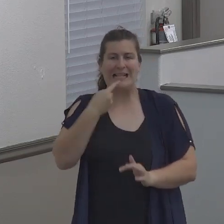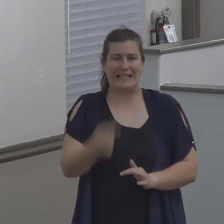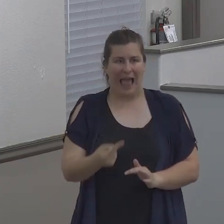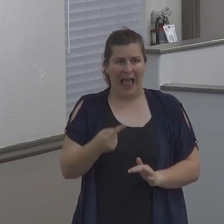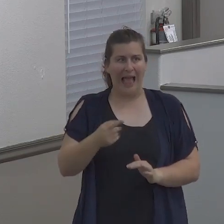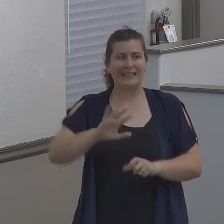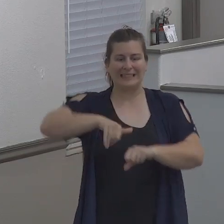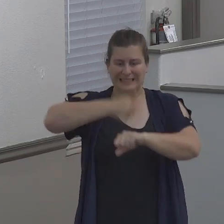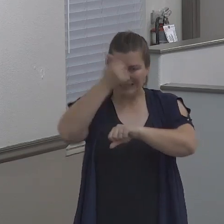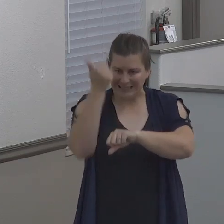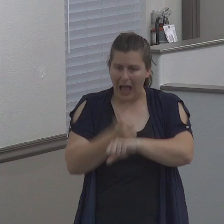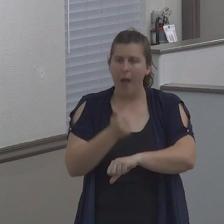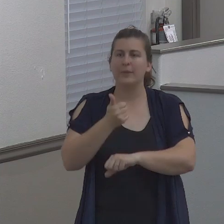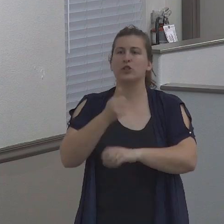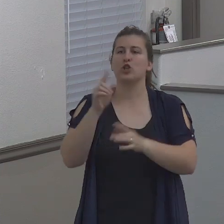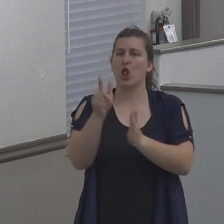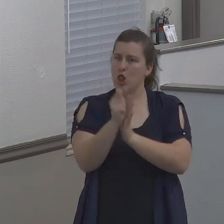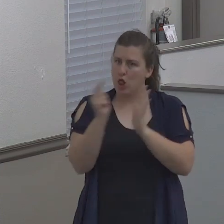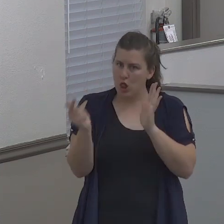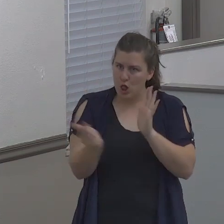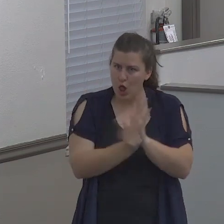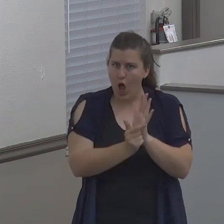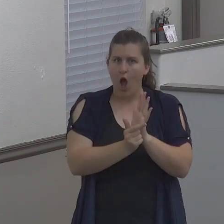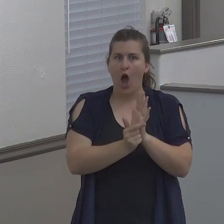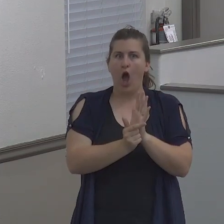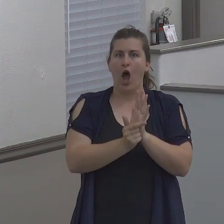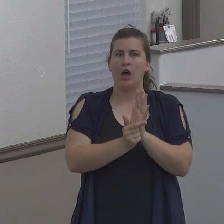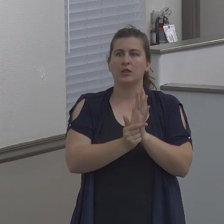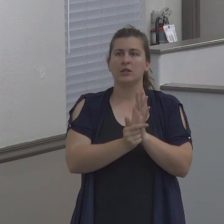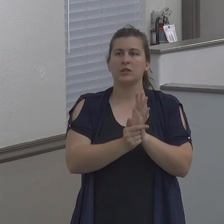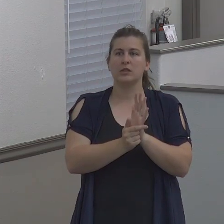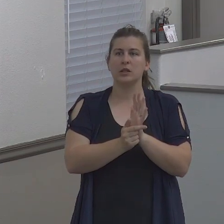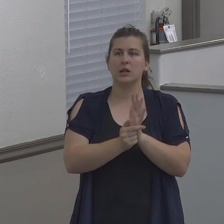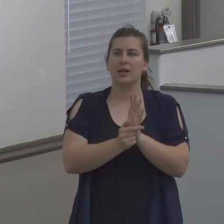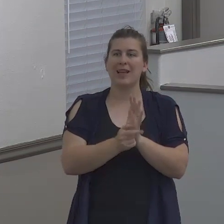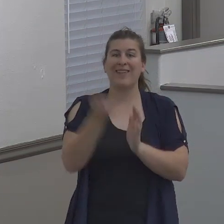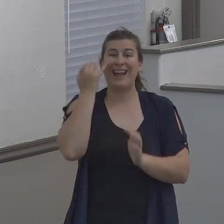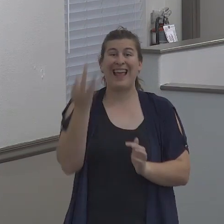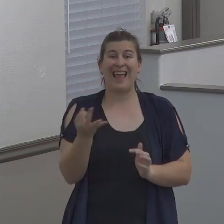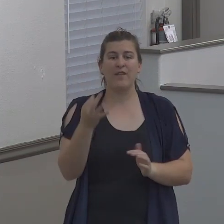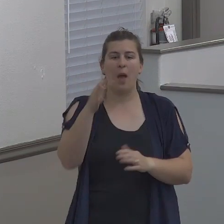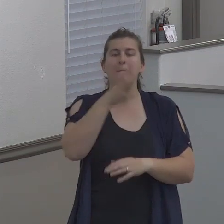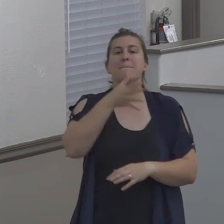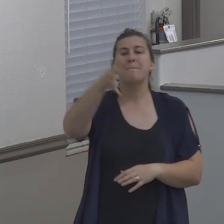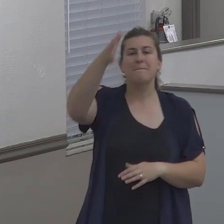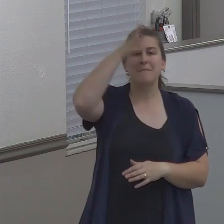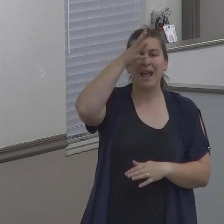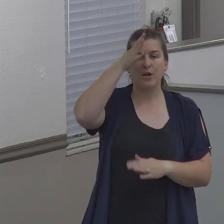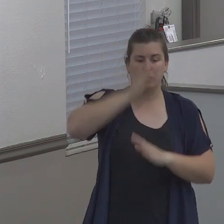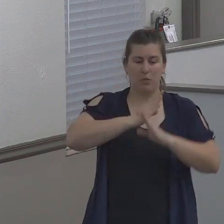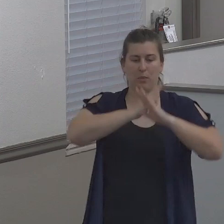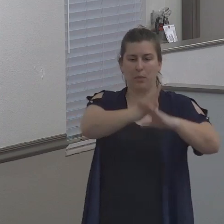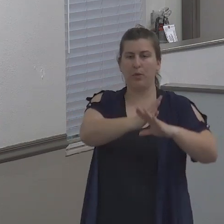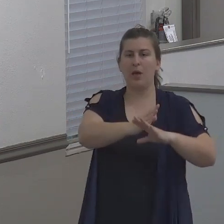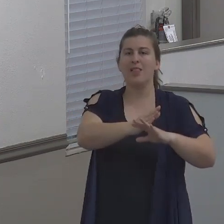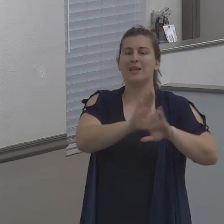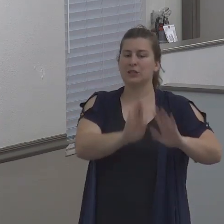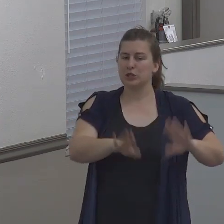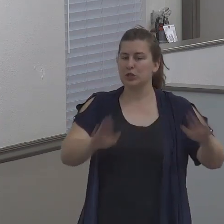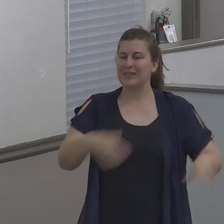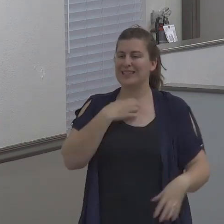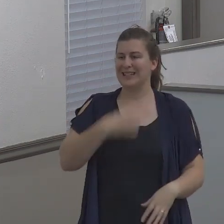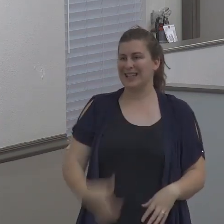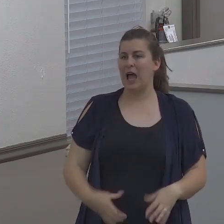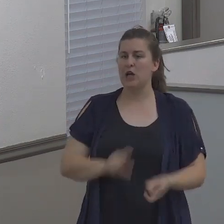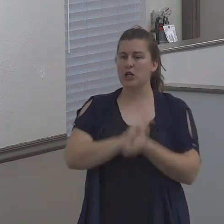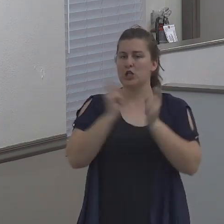I'm serious when I tell you right now, there are states that are putting forth legislation, laws on the book, put laws on the book that if parents get in